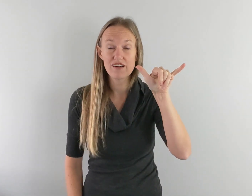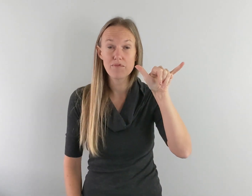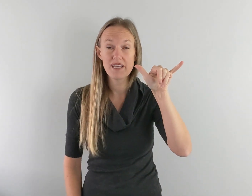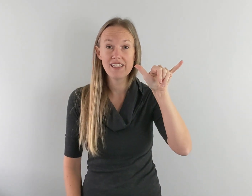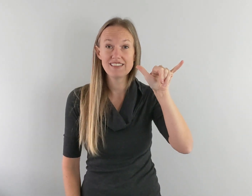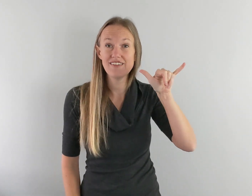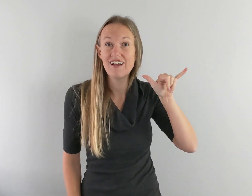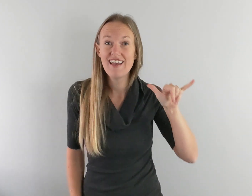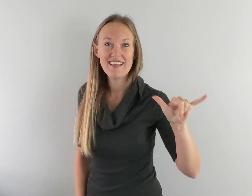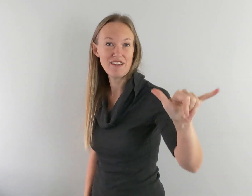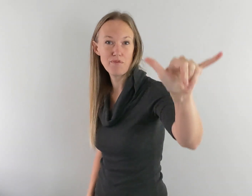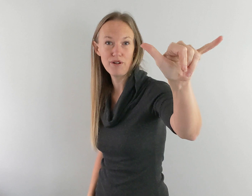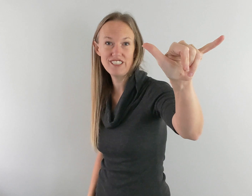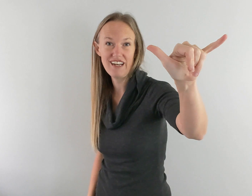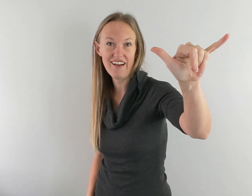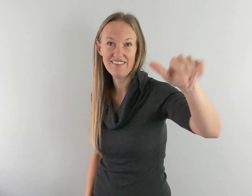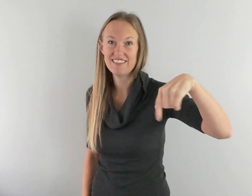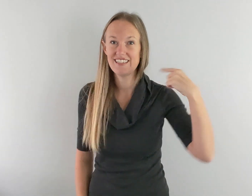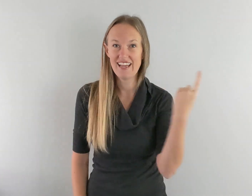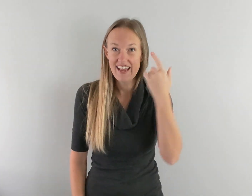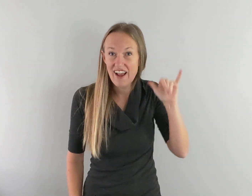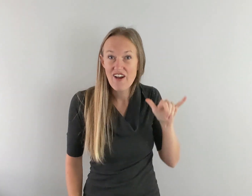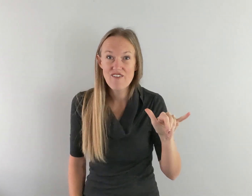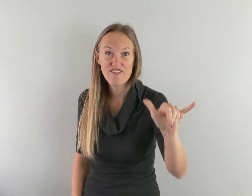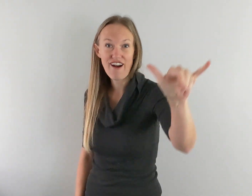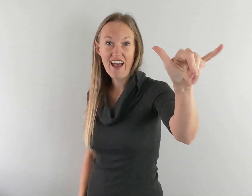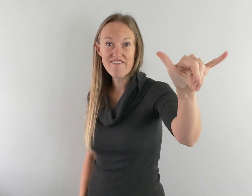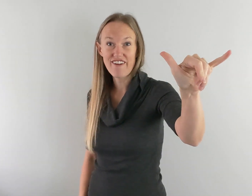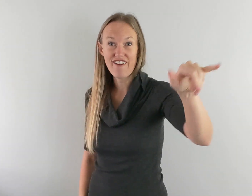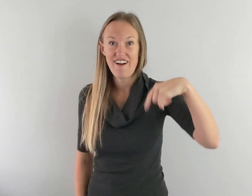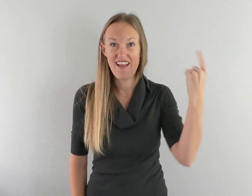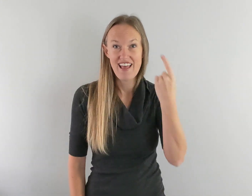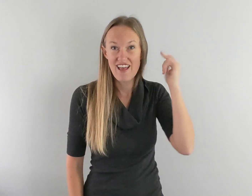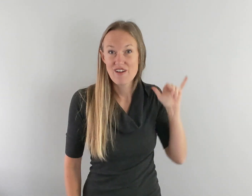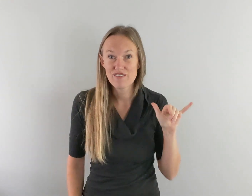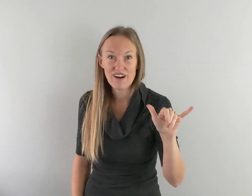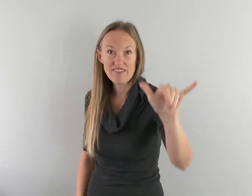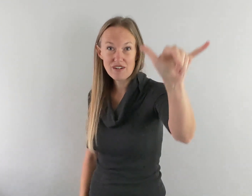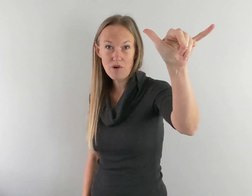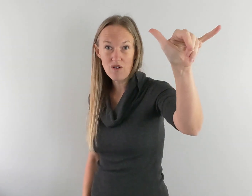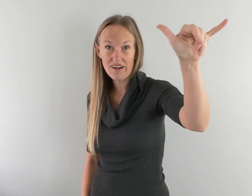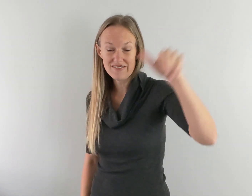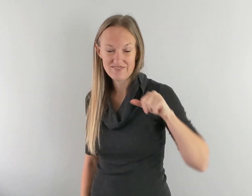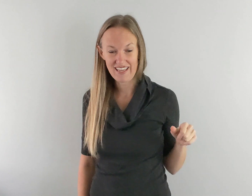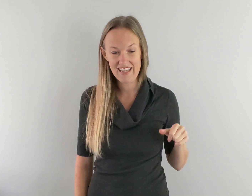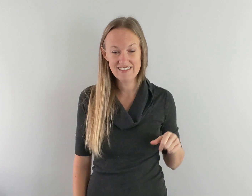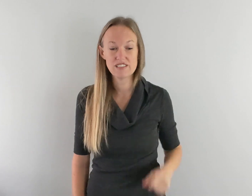your pinky is out, and then push it out. Okay? Forever. Forevermore. Okay?